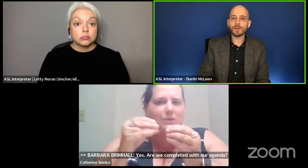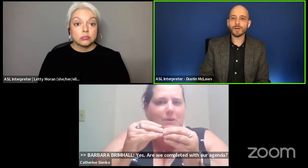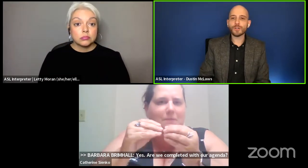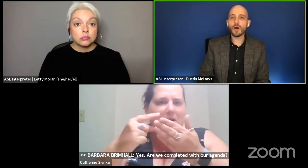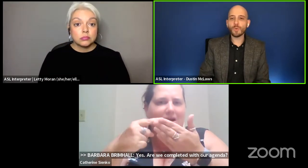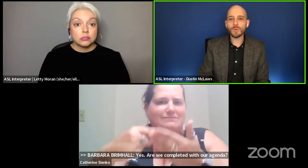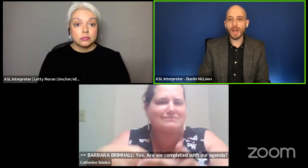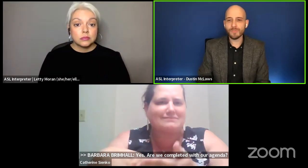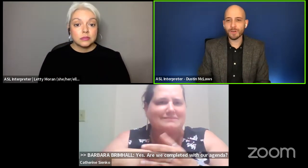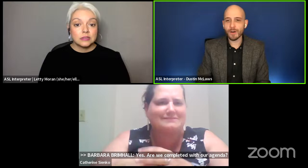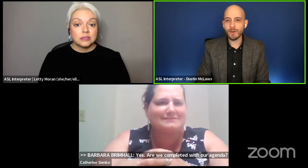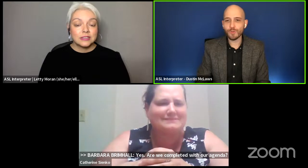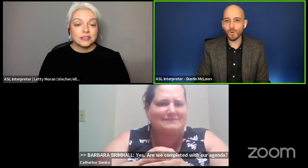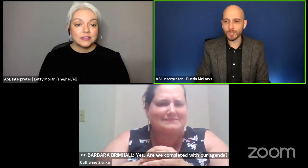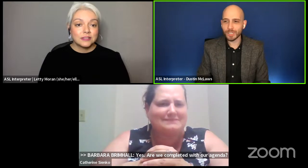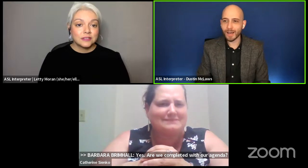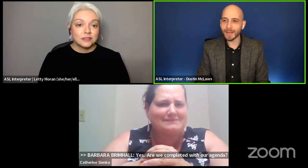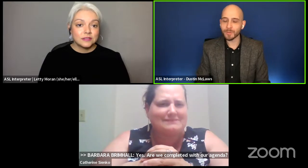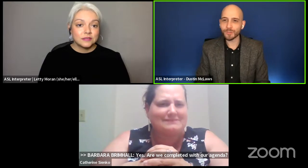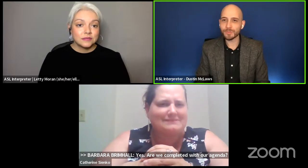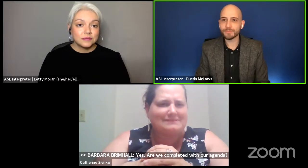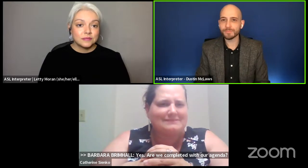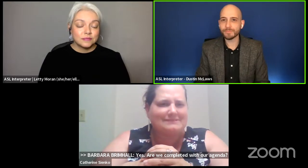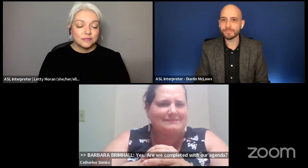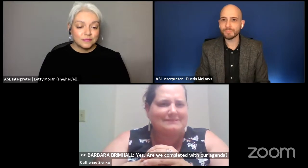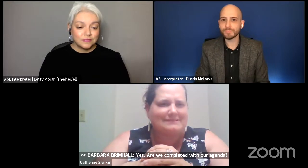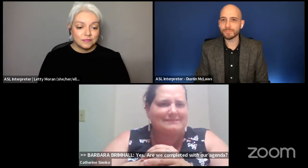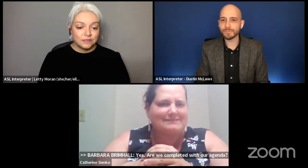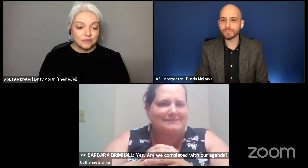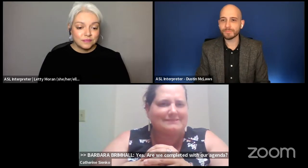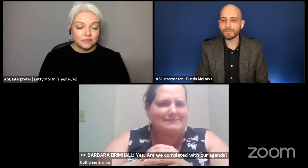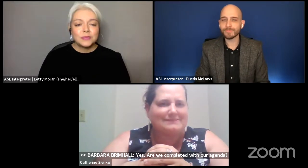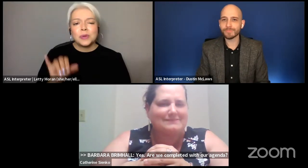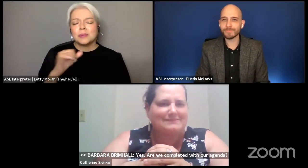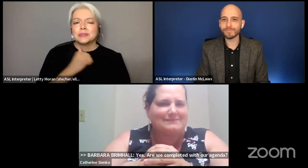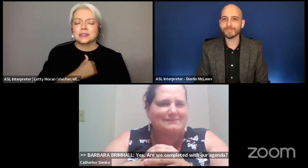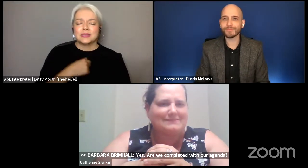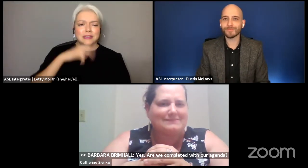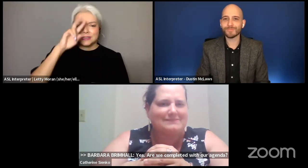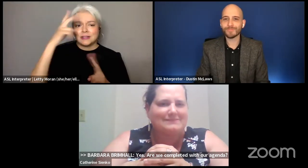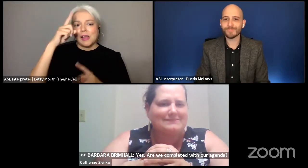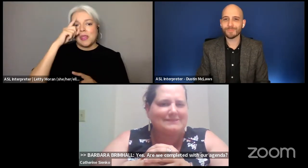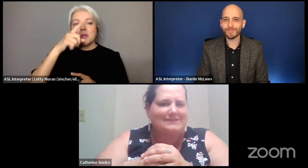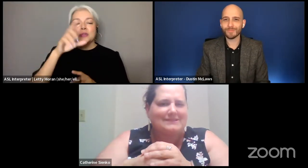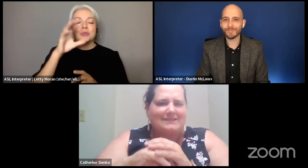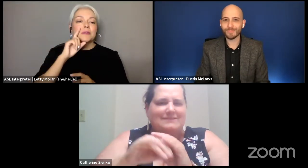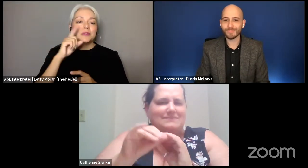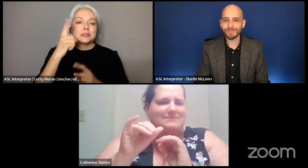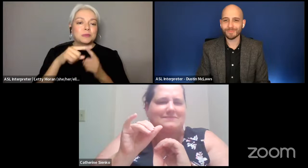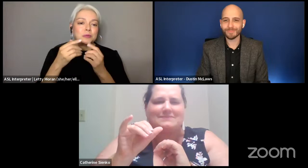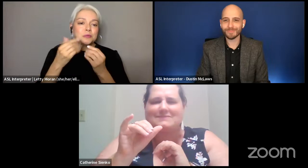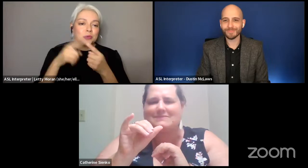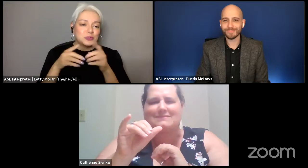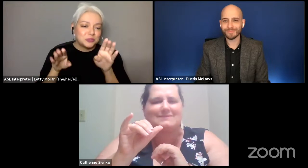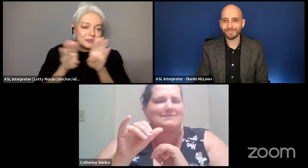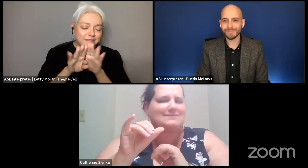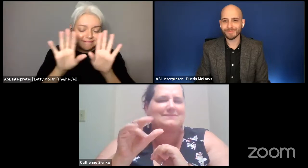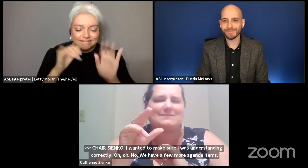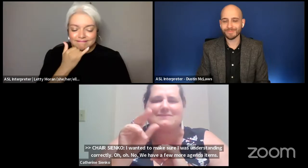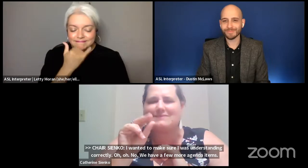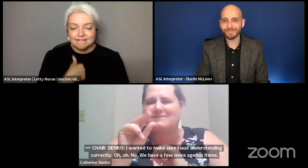Oh. No, we have a few more agenda items. Oh, I'm sorry. I thought that's what you were looking for.